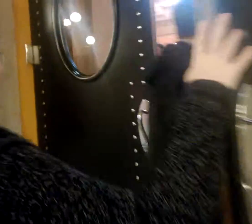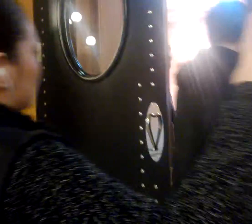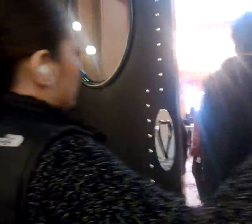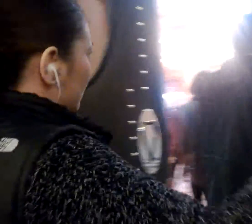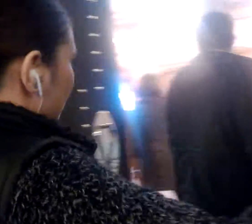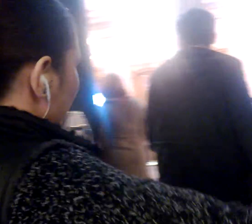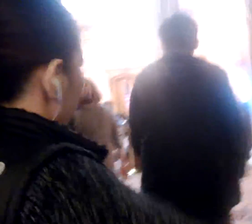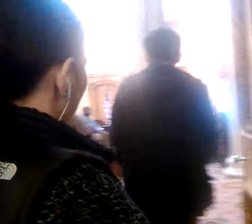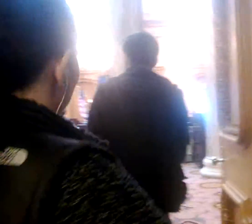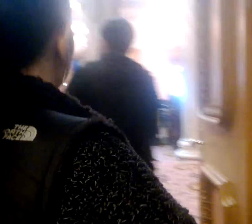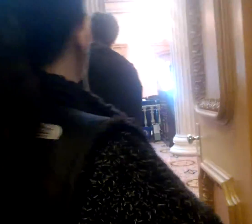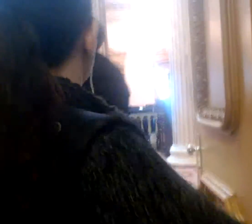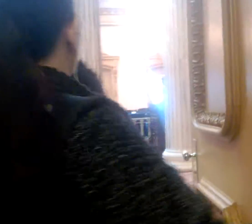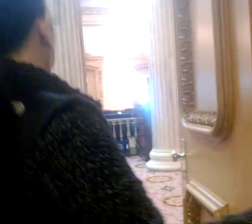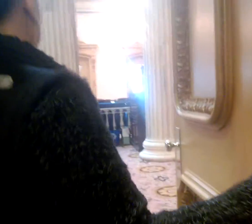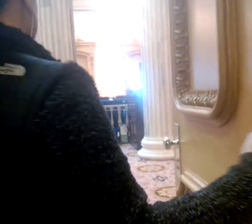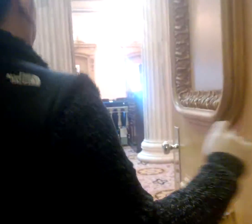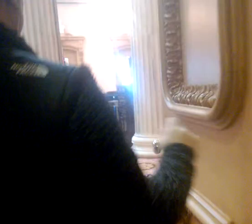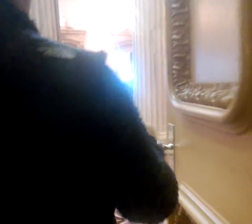I'm with it.